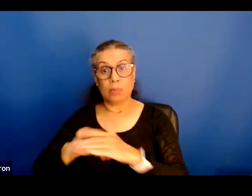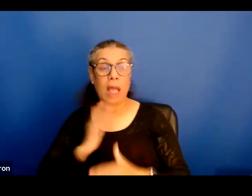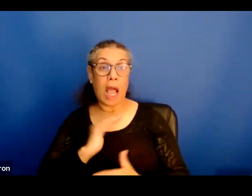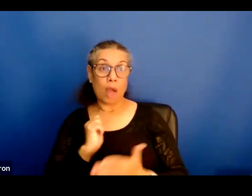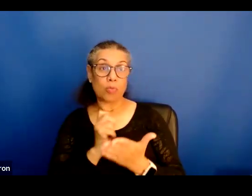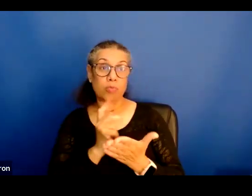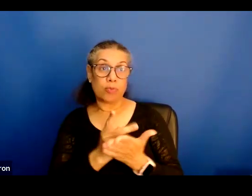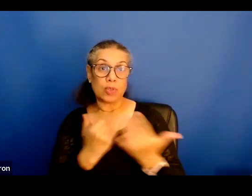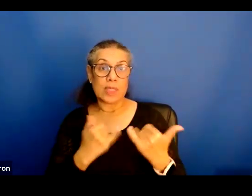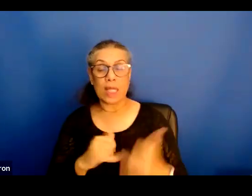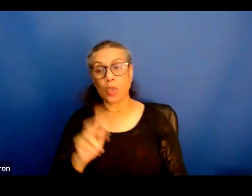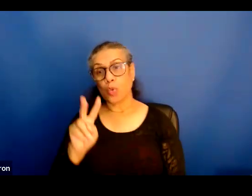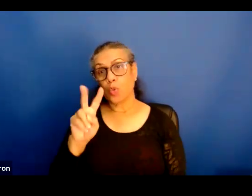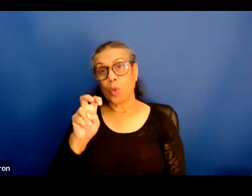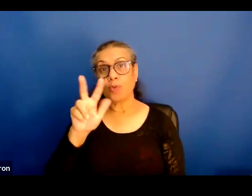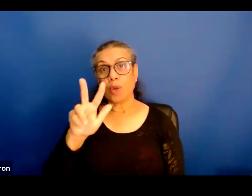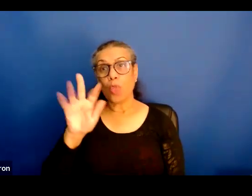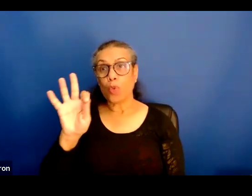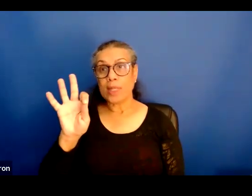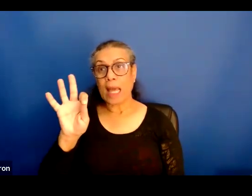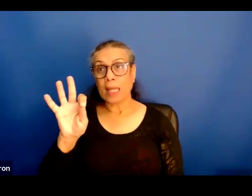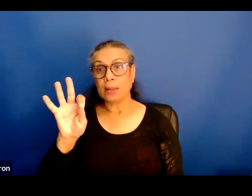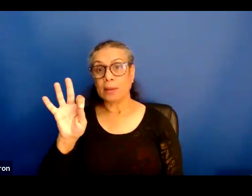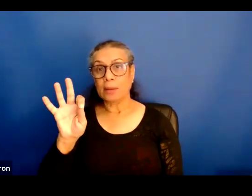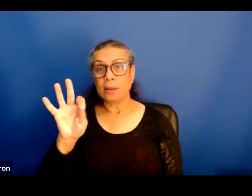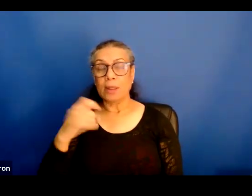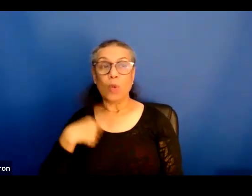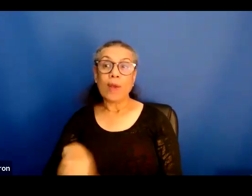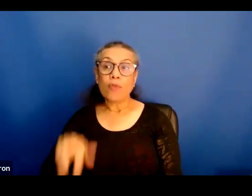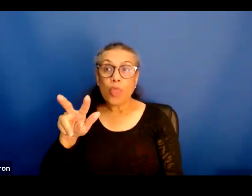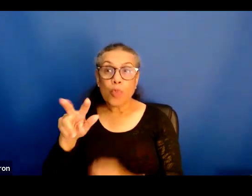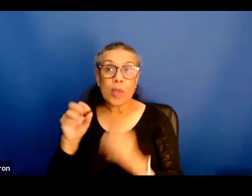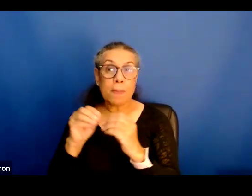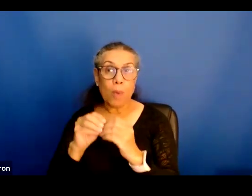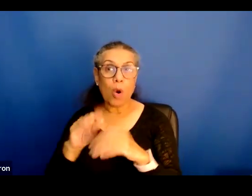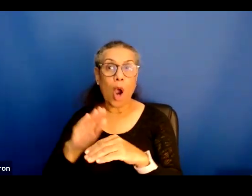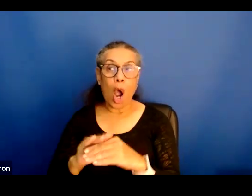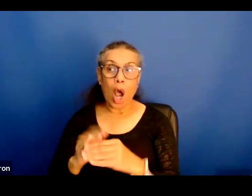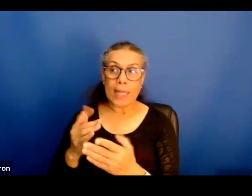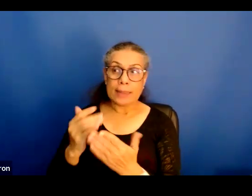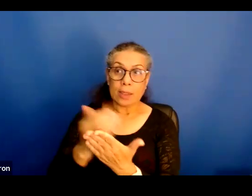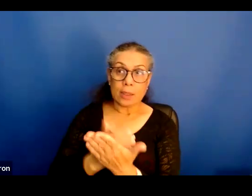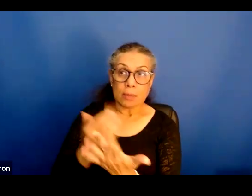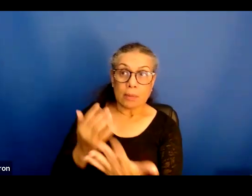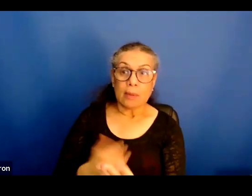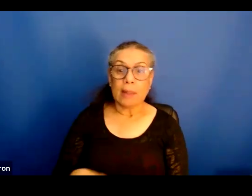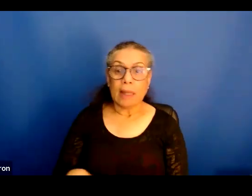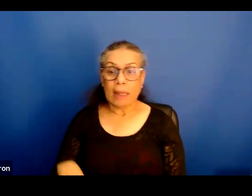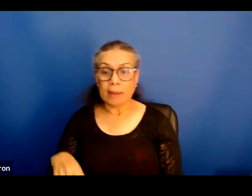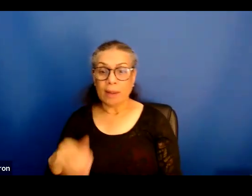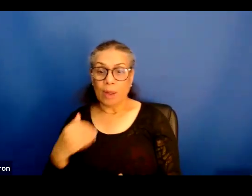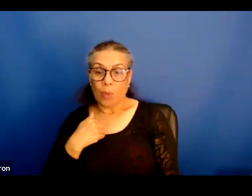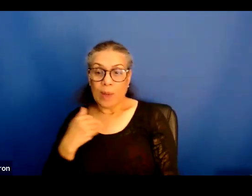today is 239. We currently have 3 more on the acceptance list and 15 on the wait list. That's